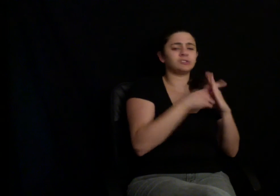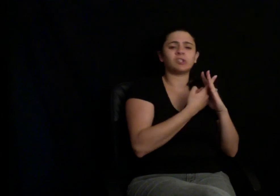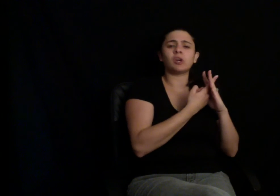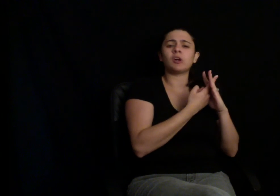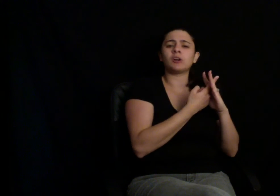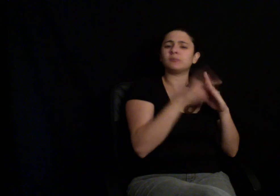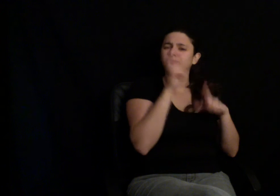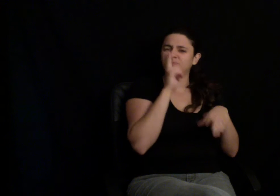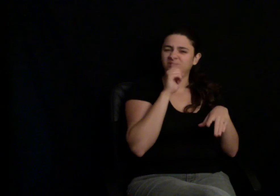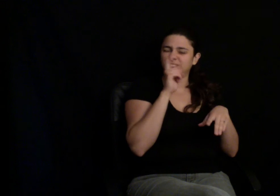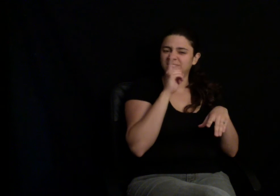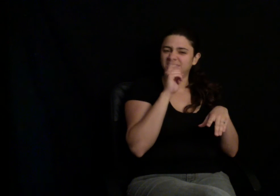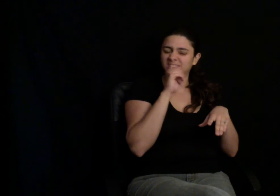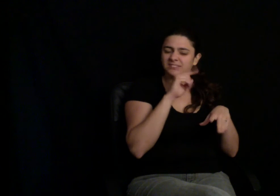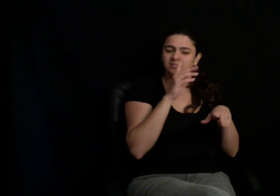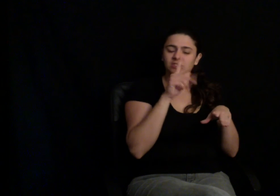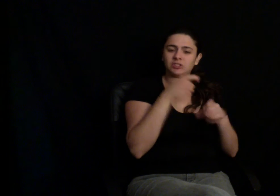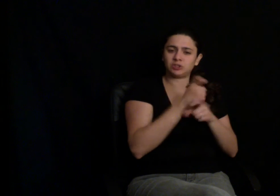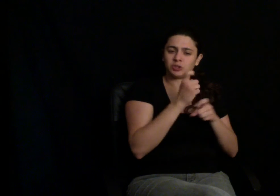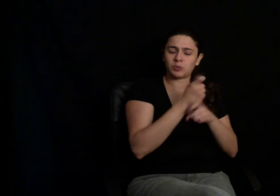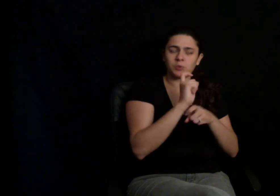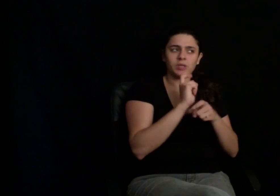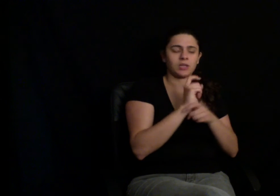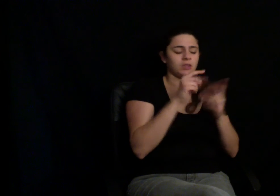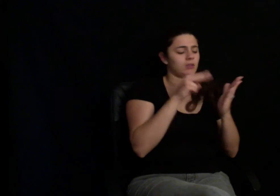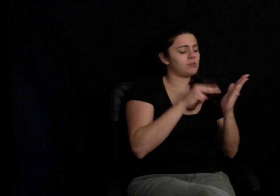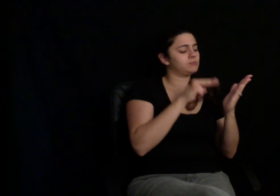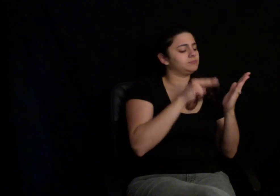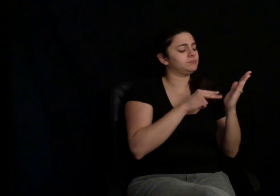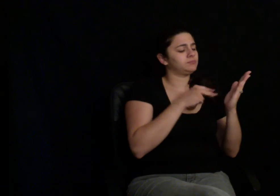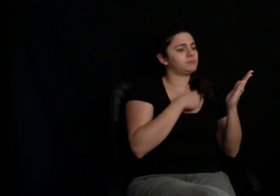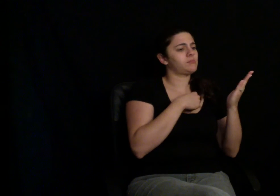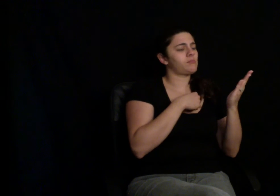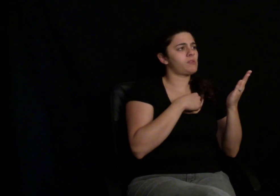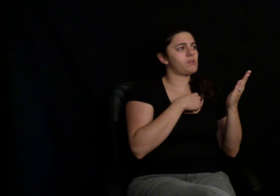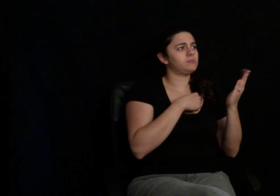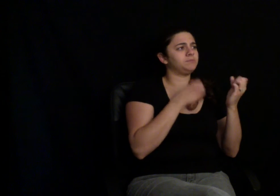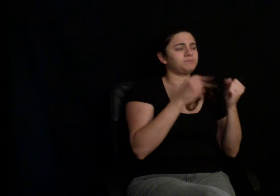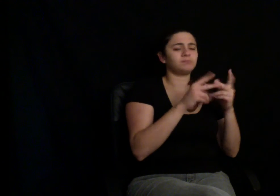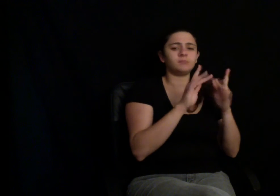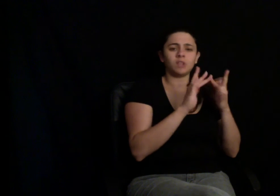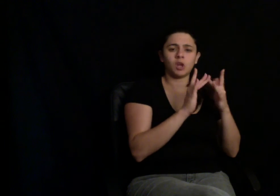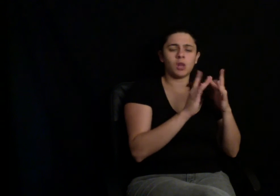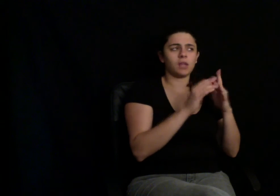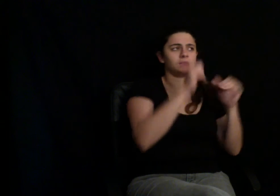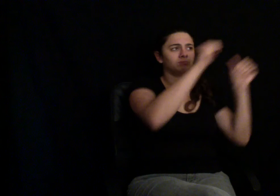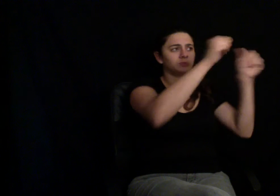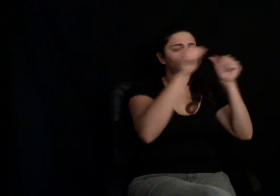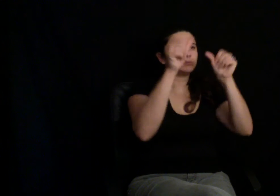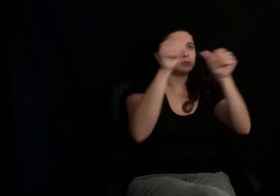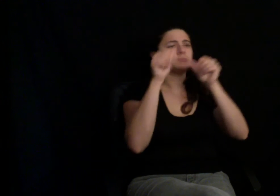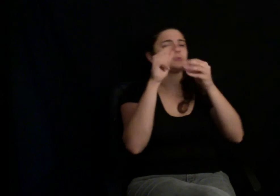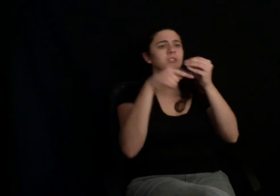in the comment threads. Maybe not as big, but I saw it all over the site. There were comment threads just like, oh, have you been 1